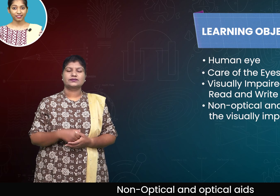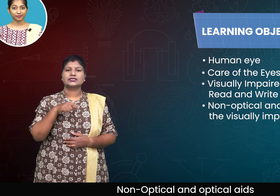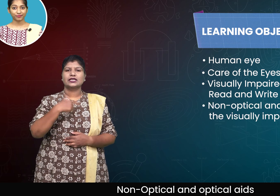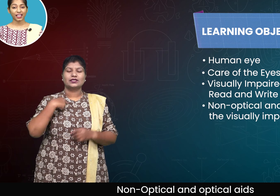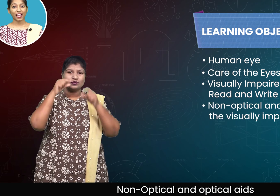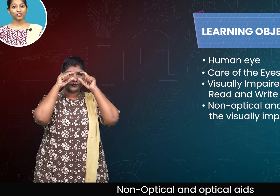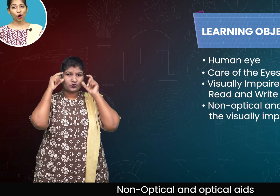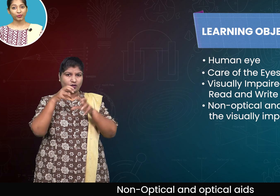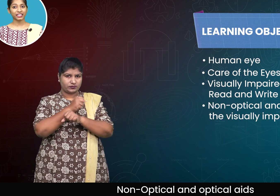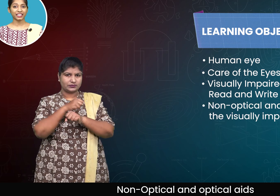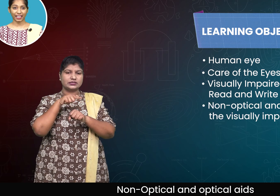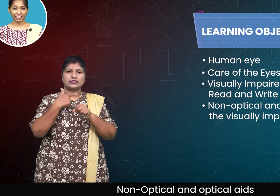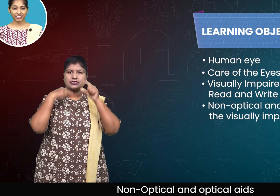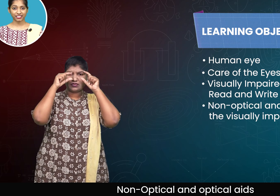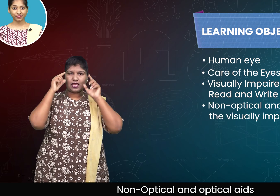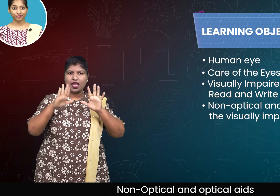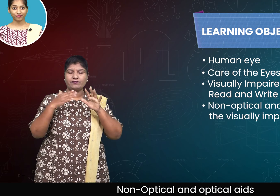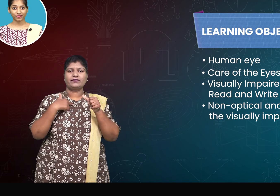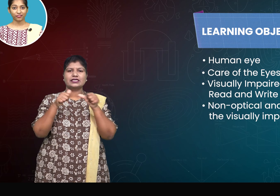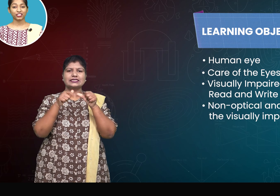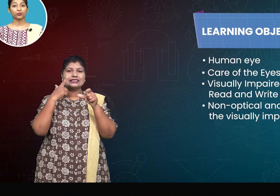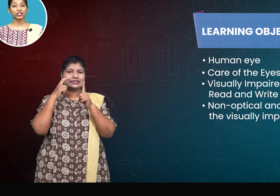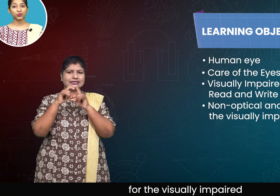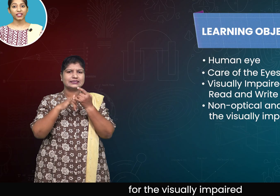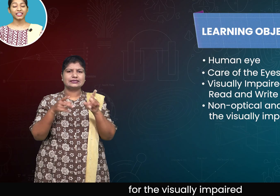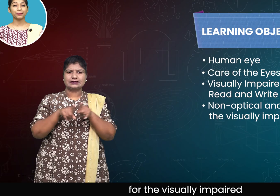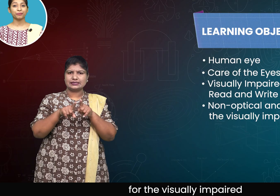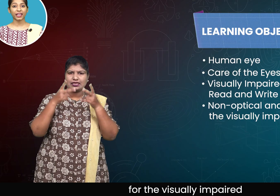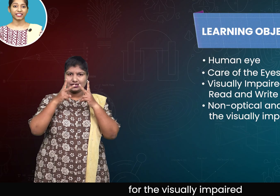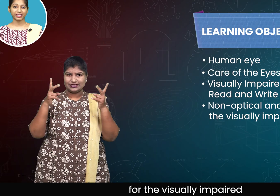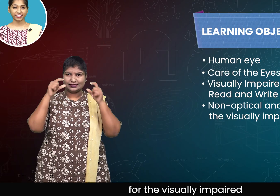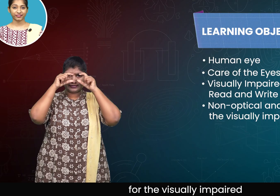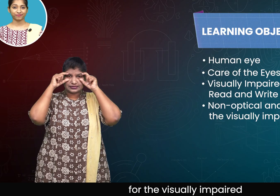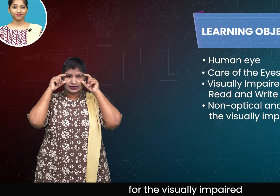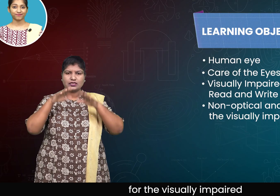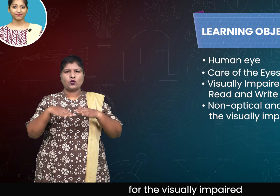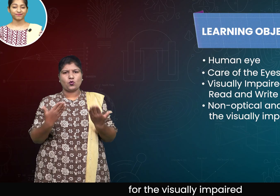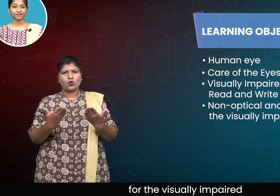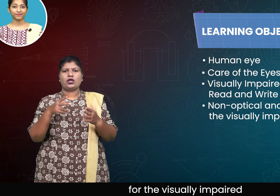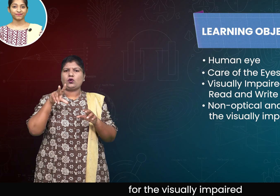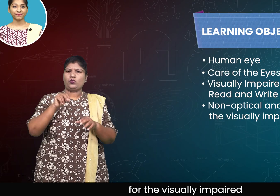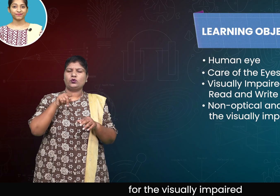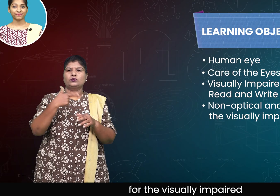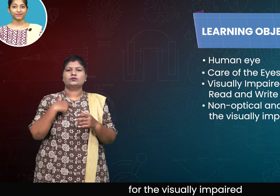Non-optical and optical aids for the visually impaired.